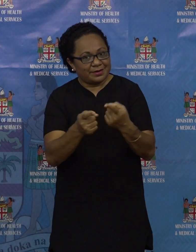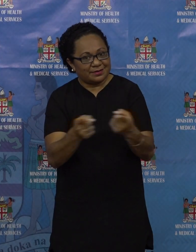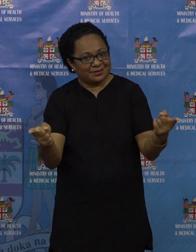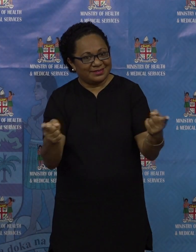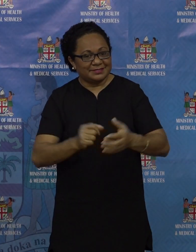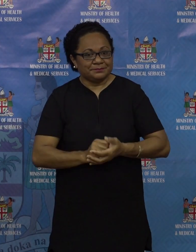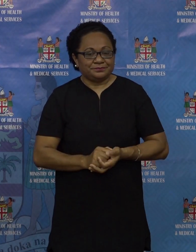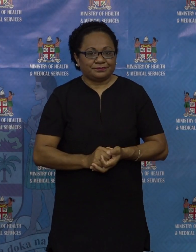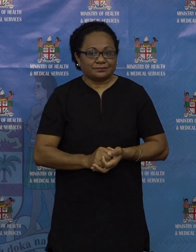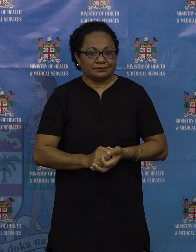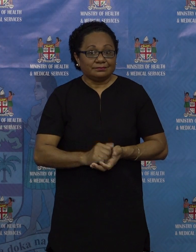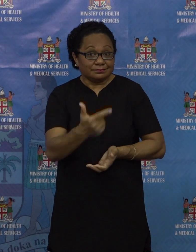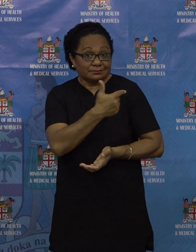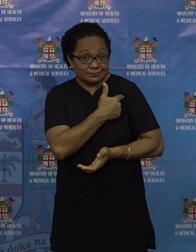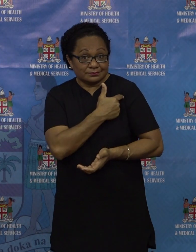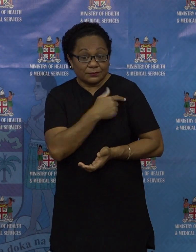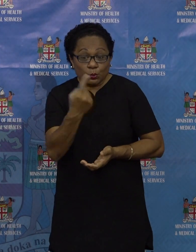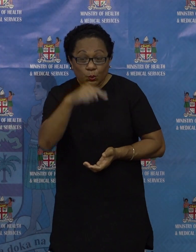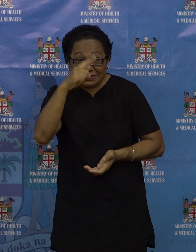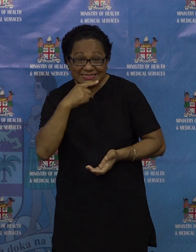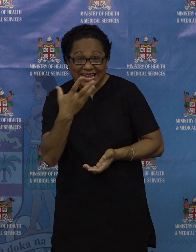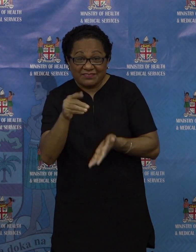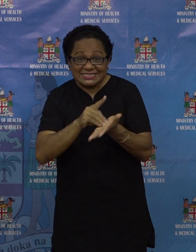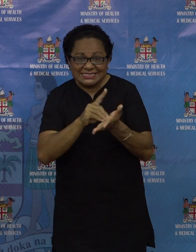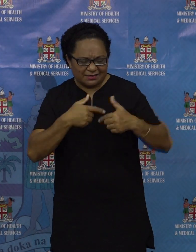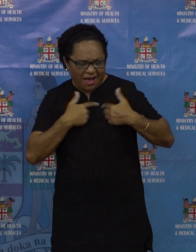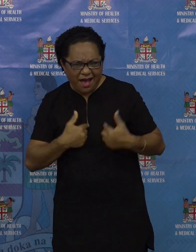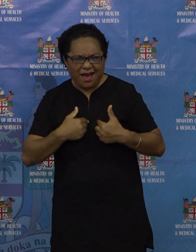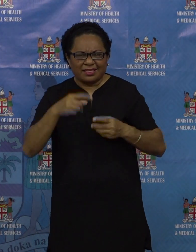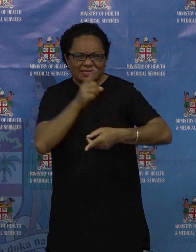Vaccination is safe for people with chronic illness,